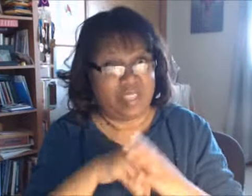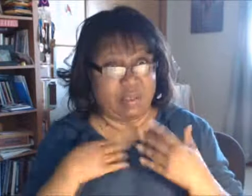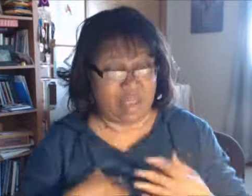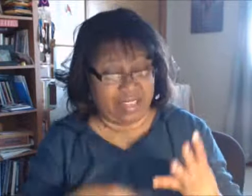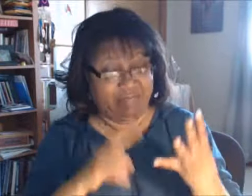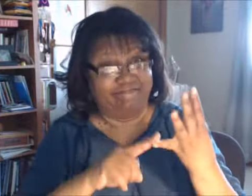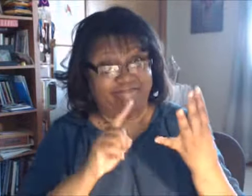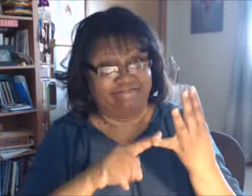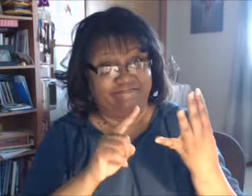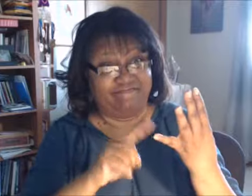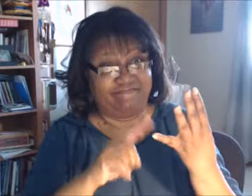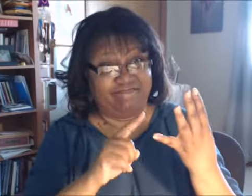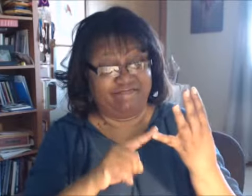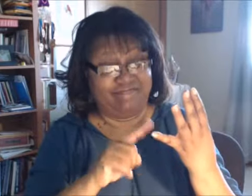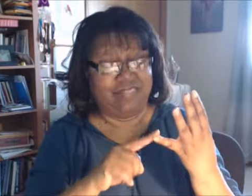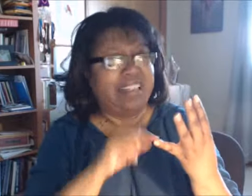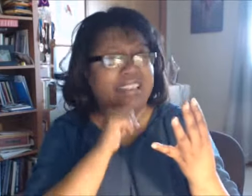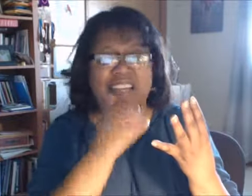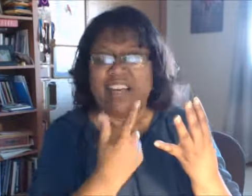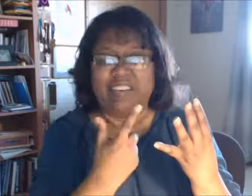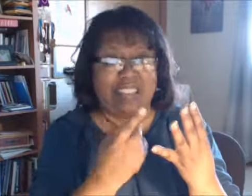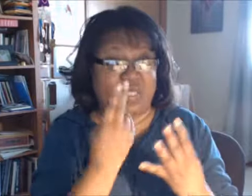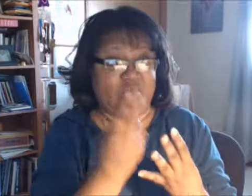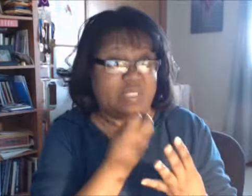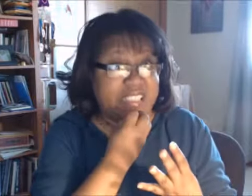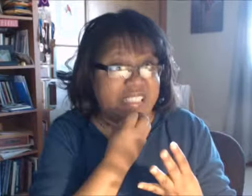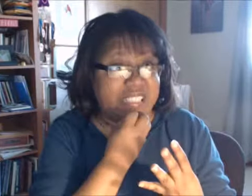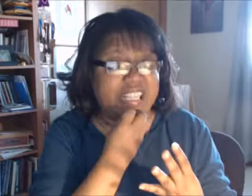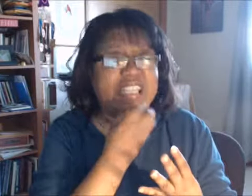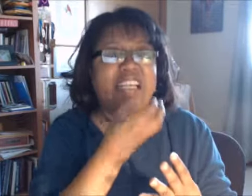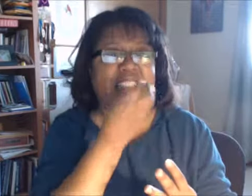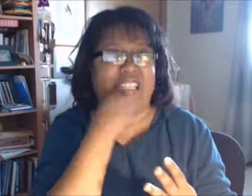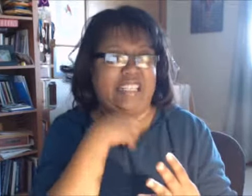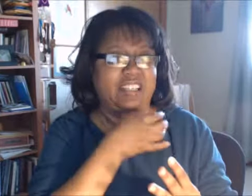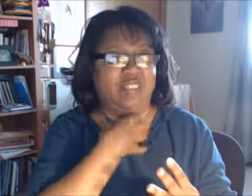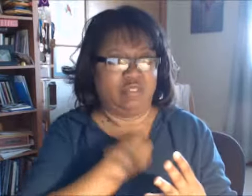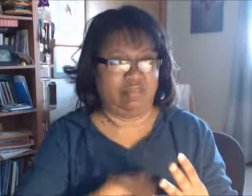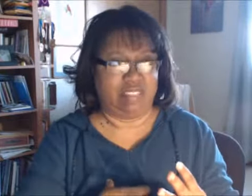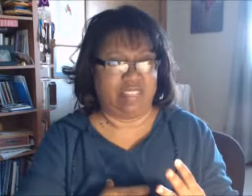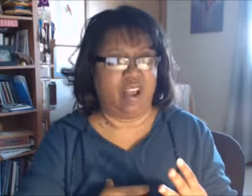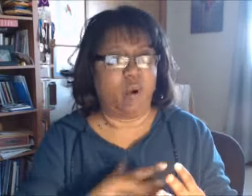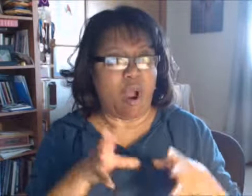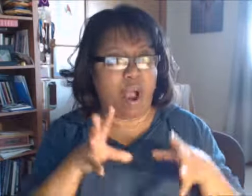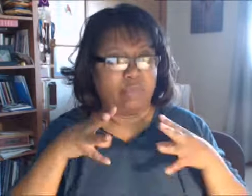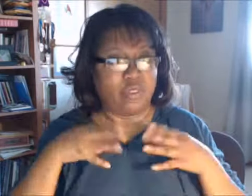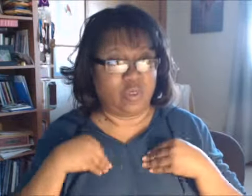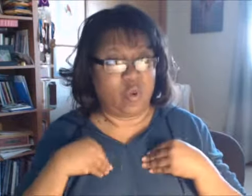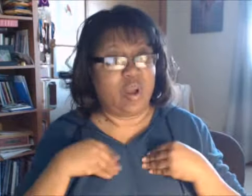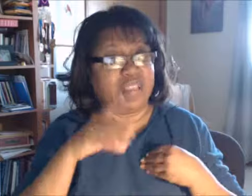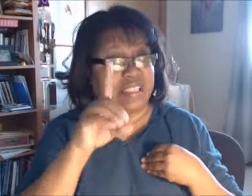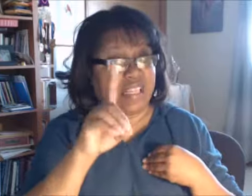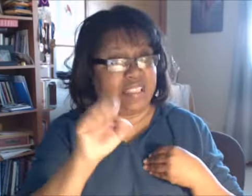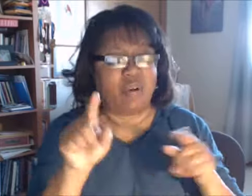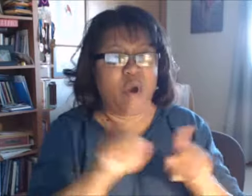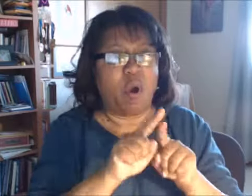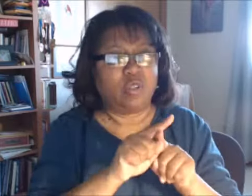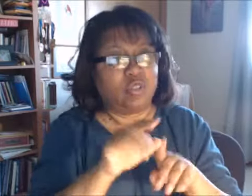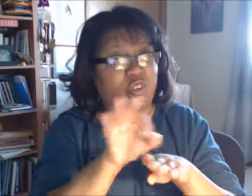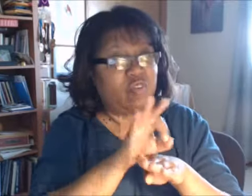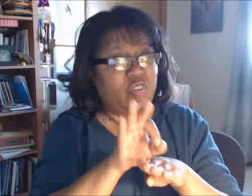but not least, not everything that you eat is digestible and or absorbable. The digestive system also functions in allowing you to get rid